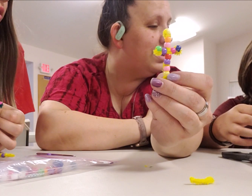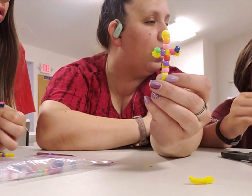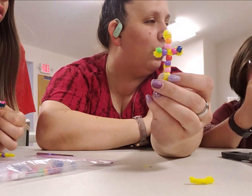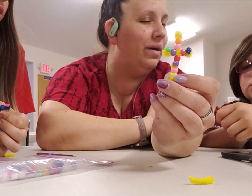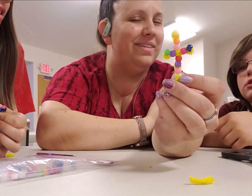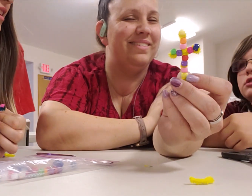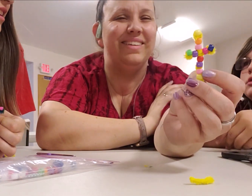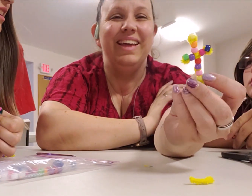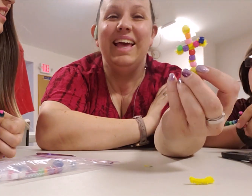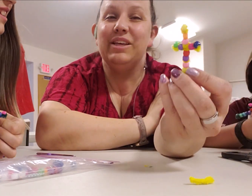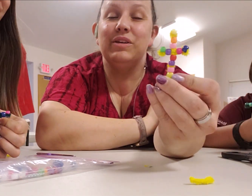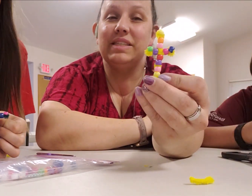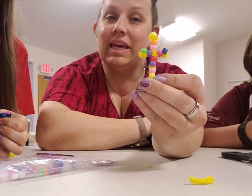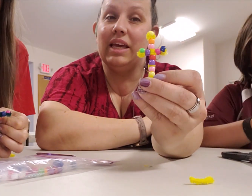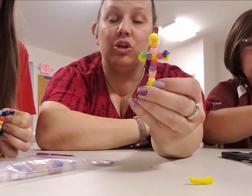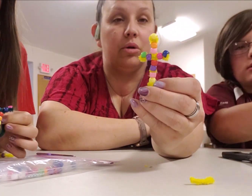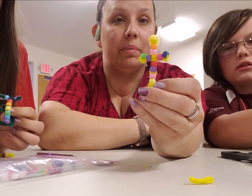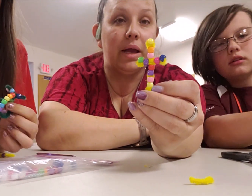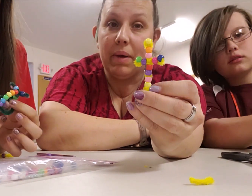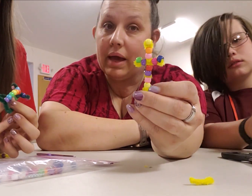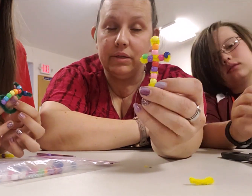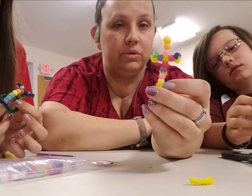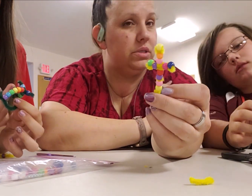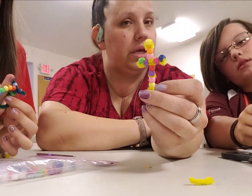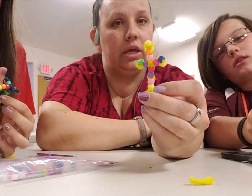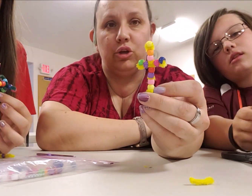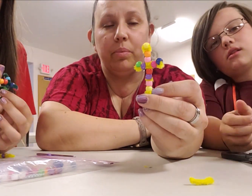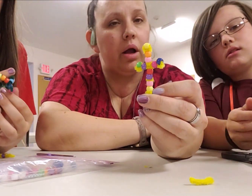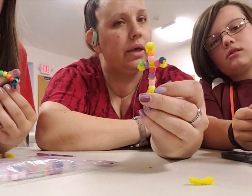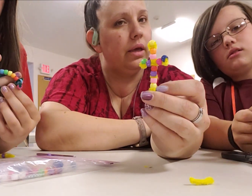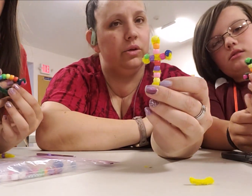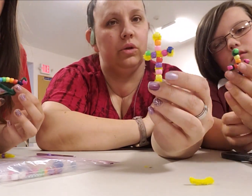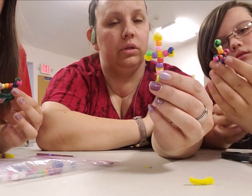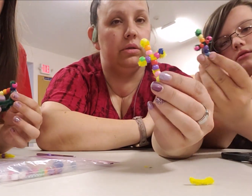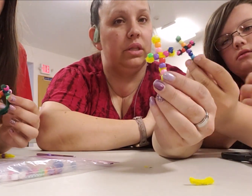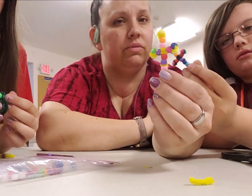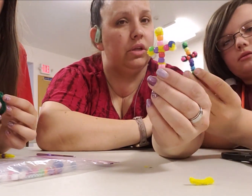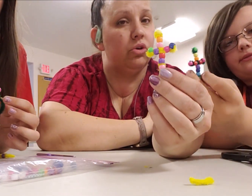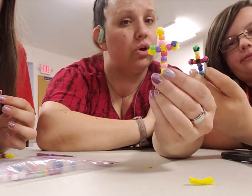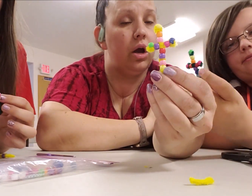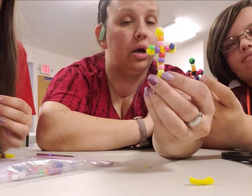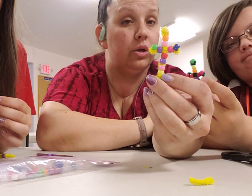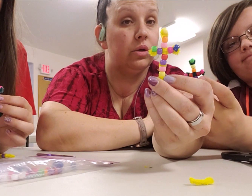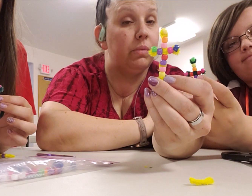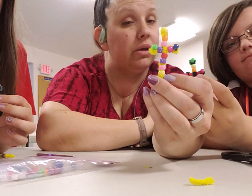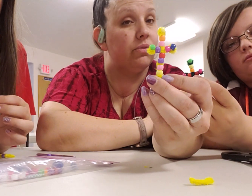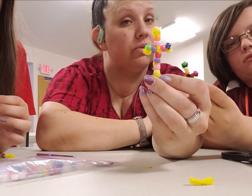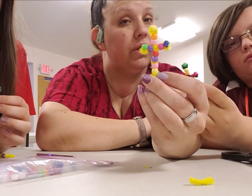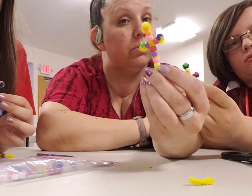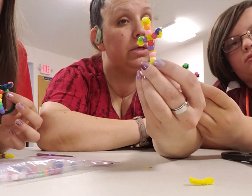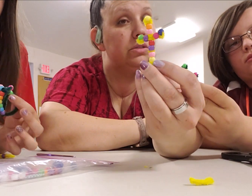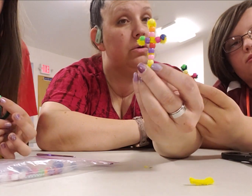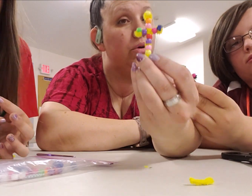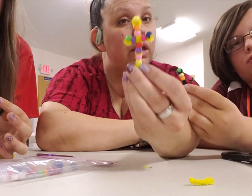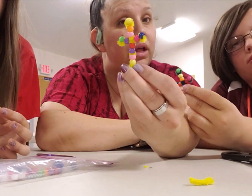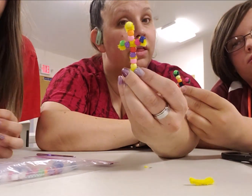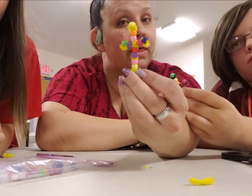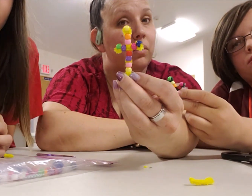no. You can take it in your backpack, you can take it in your pocket, you can leave it in your car, you can make it for your family. So that will